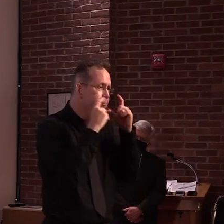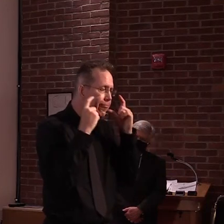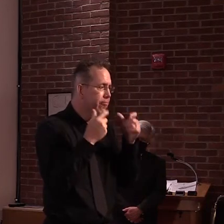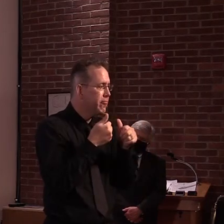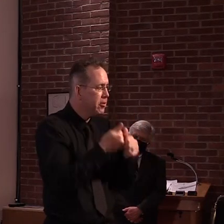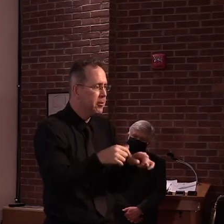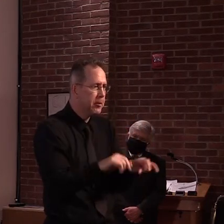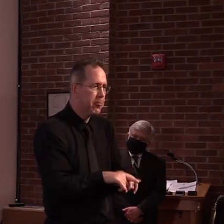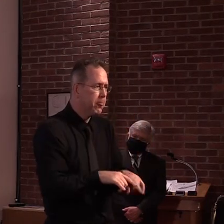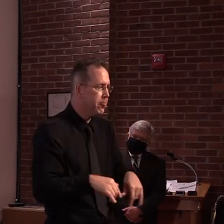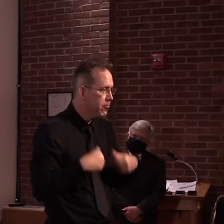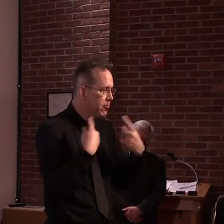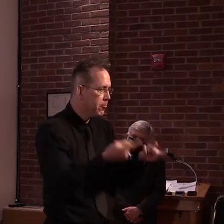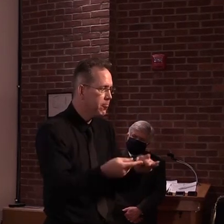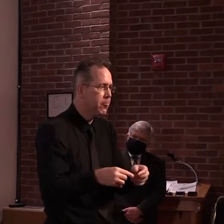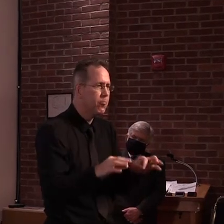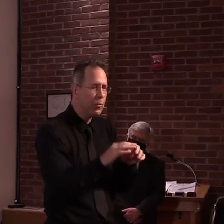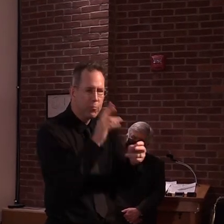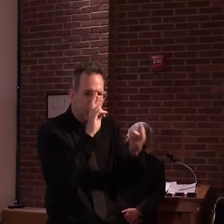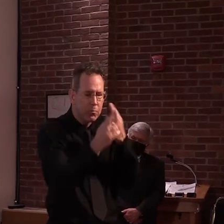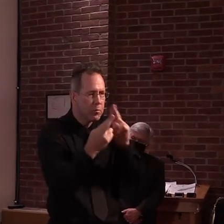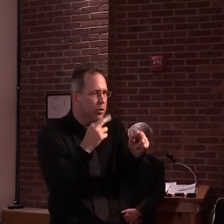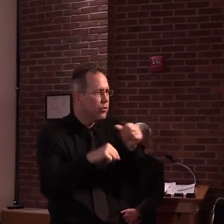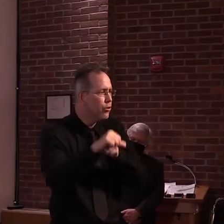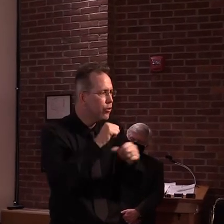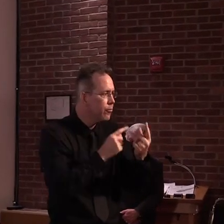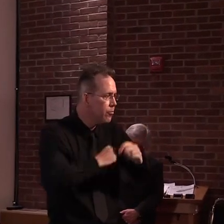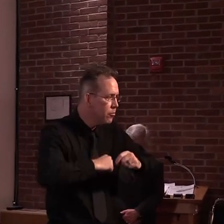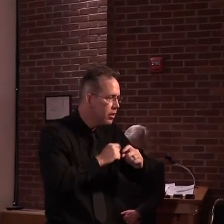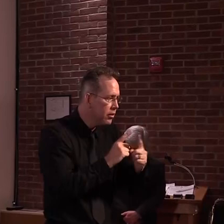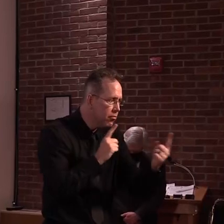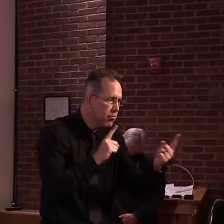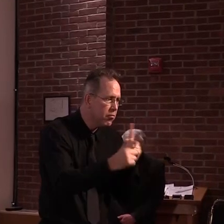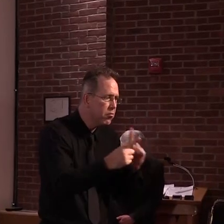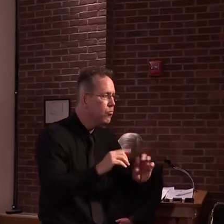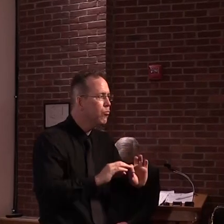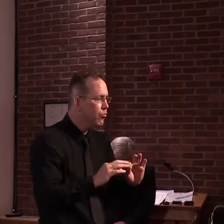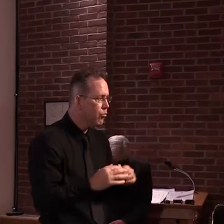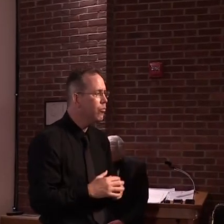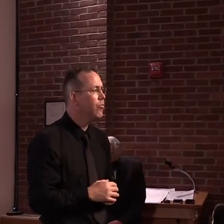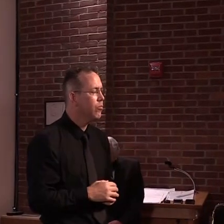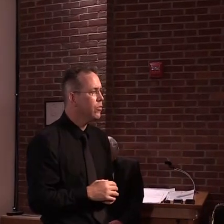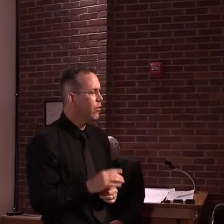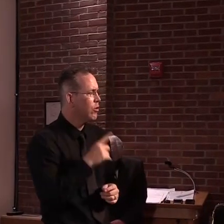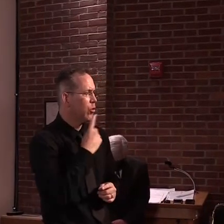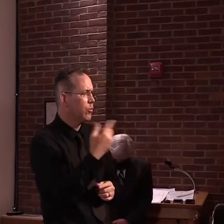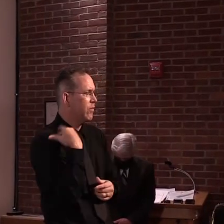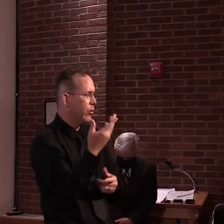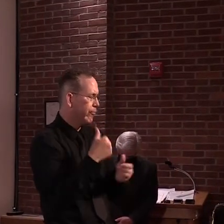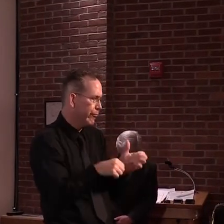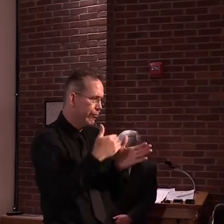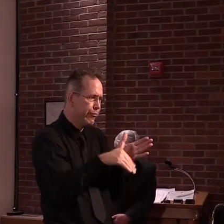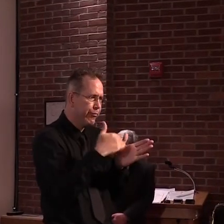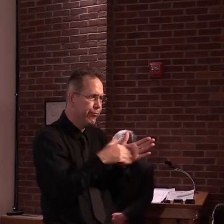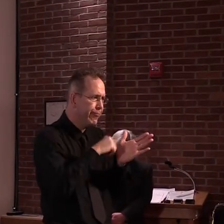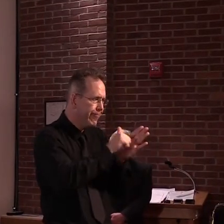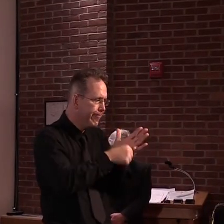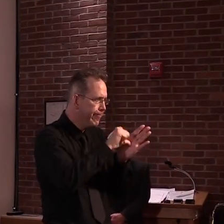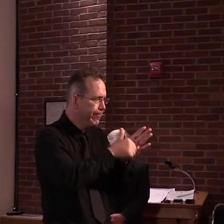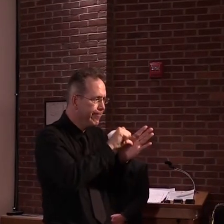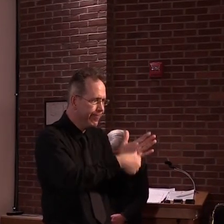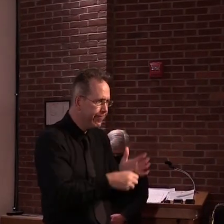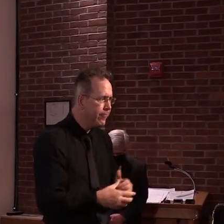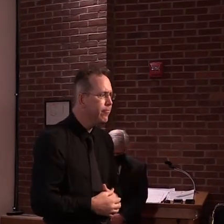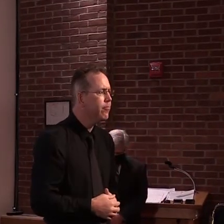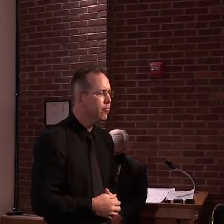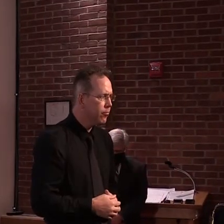Same respect for all of the principles that we've put down. Because maybe you didn't know